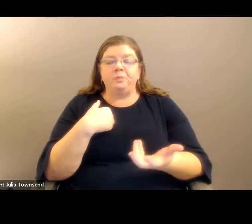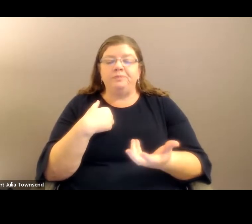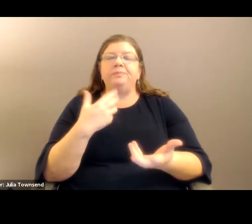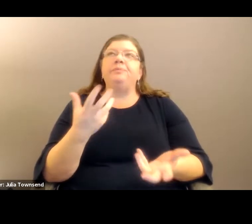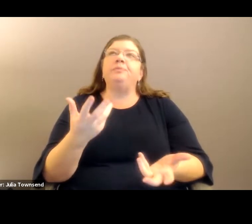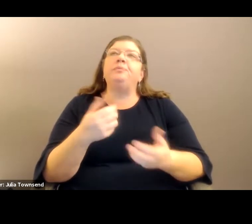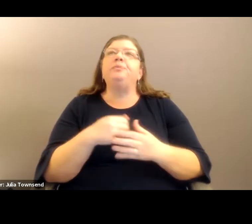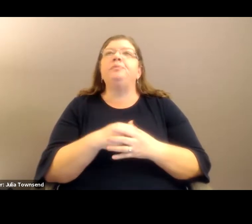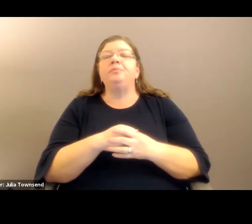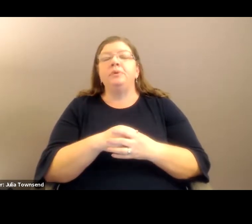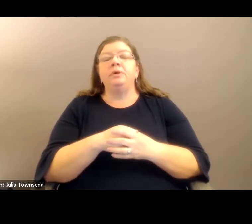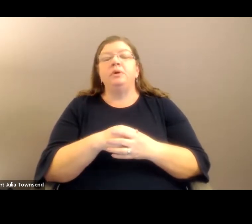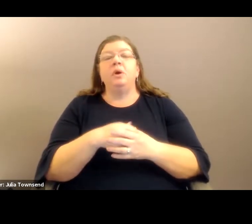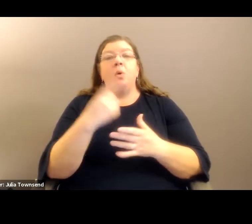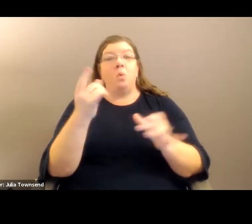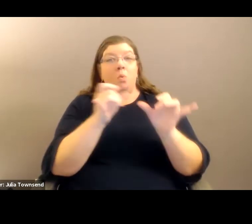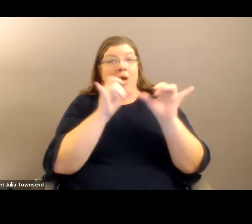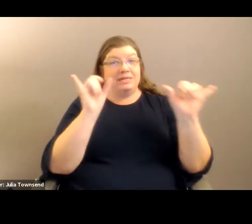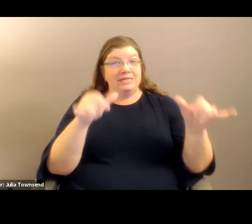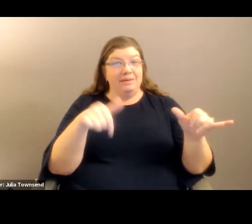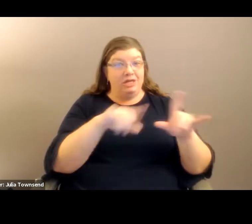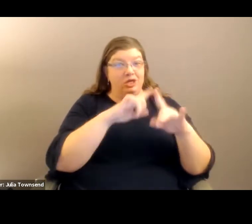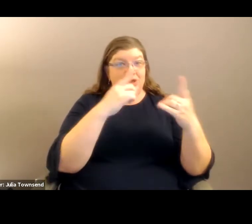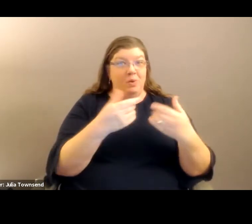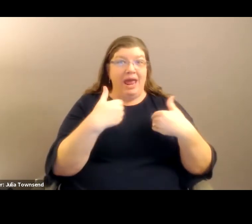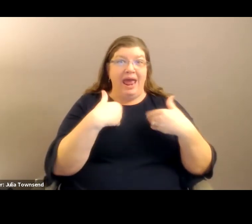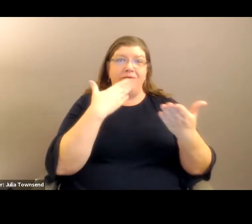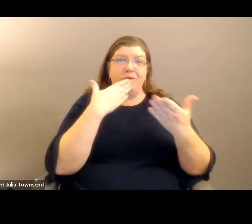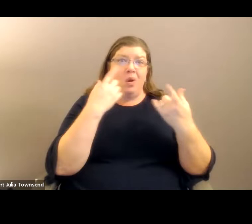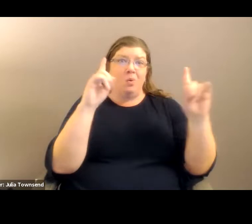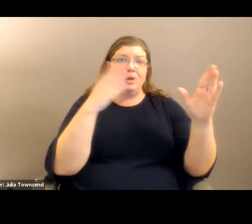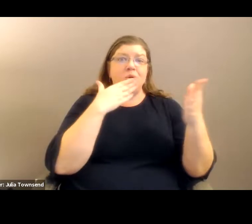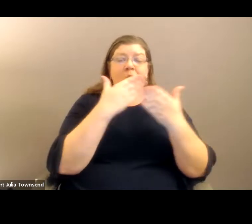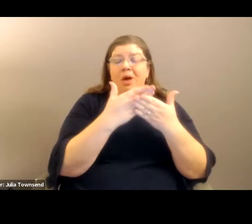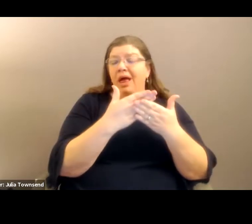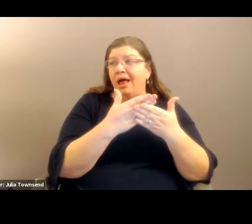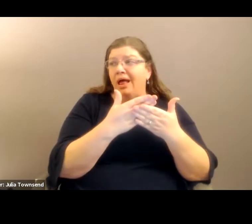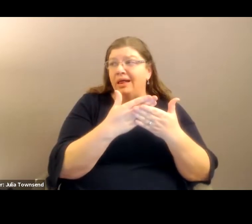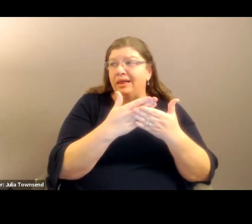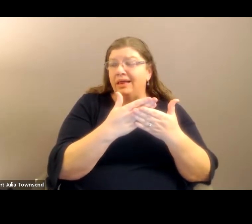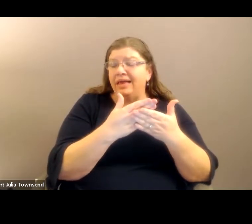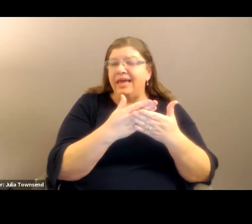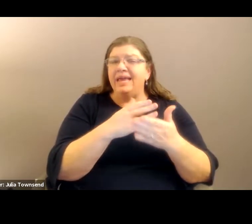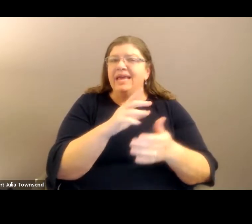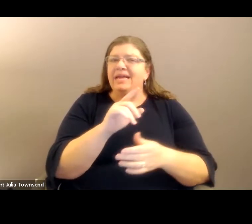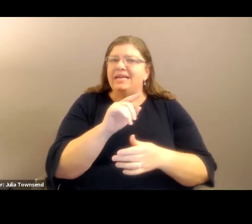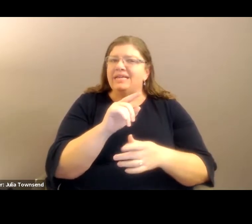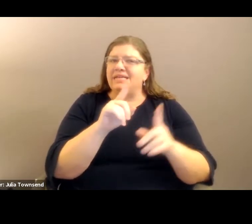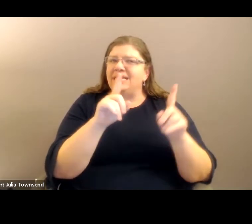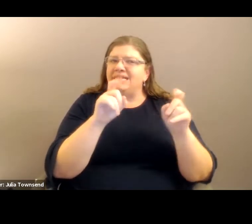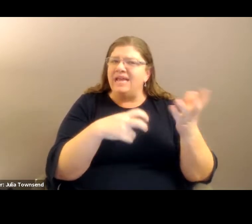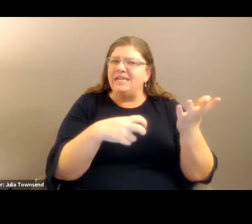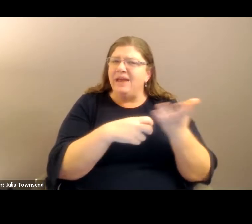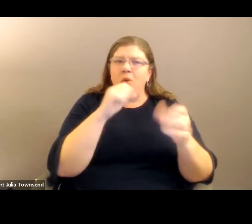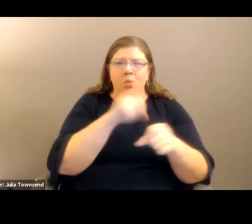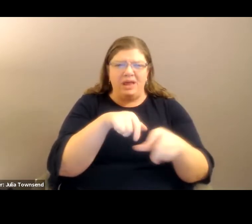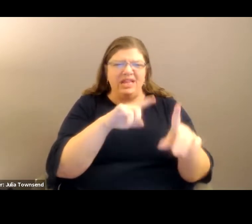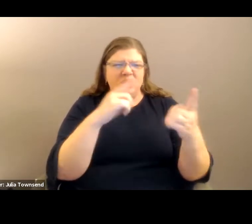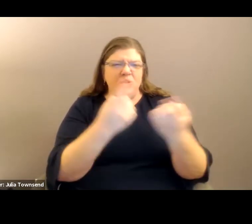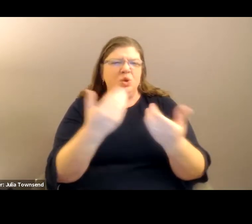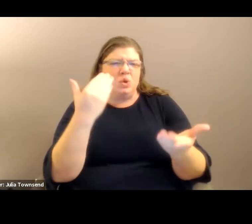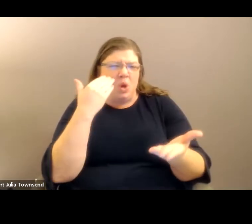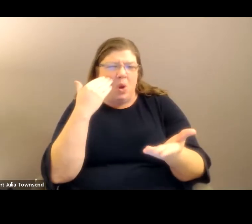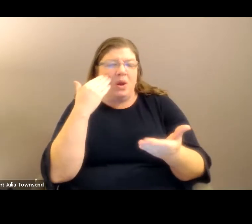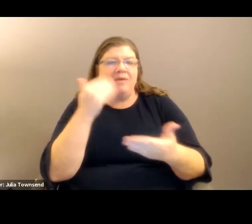So one system we have in this district that works well is the tech tickets in ETS. If you work in this district, you know if you